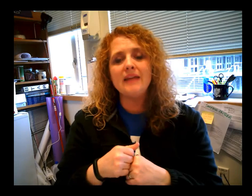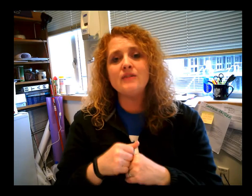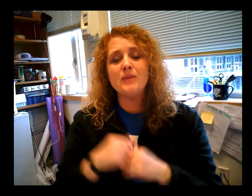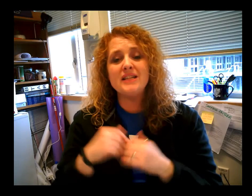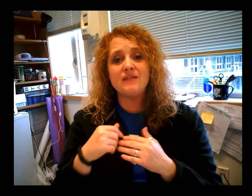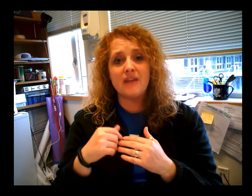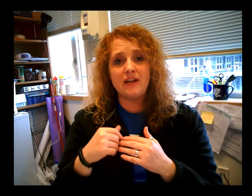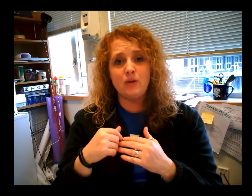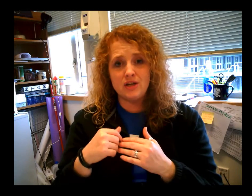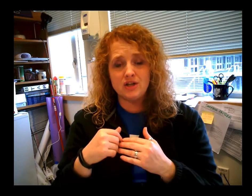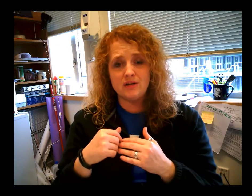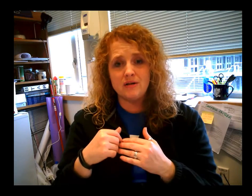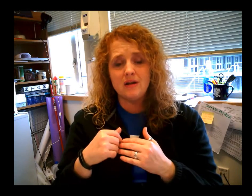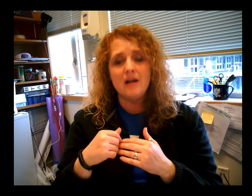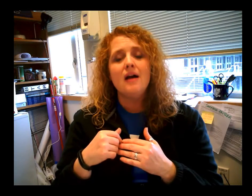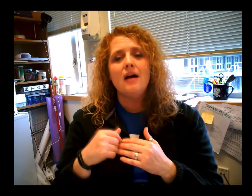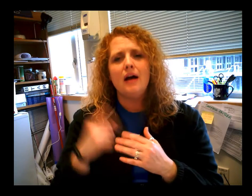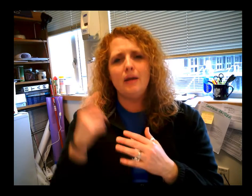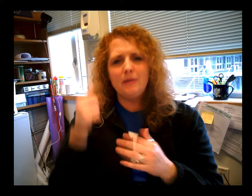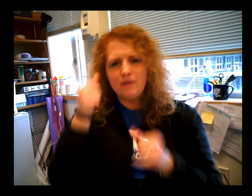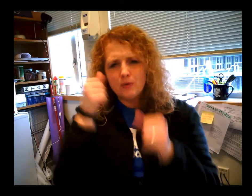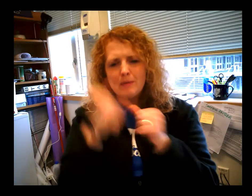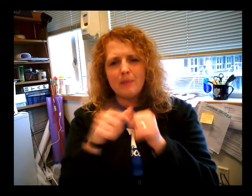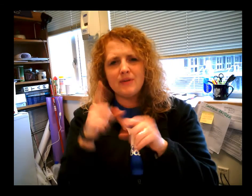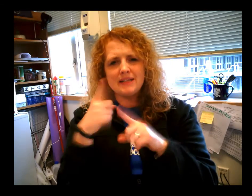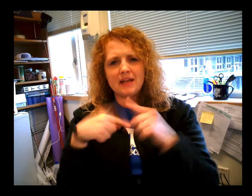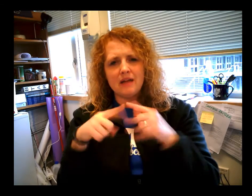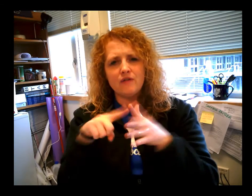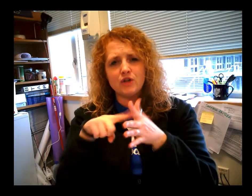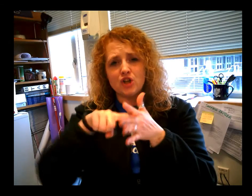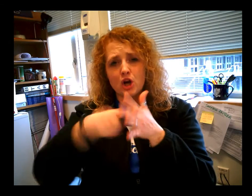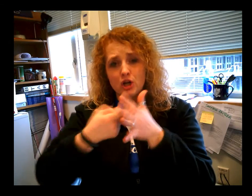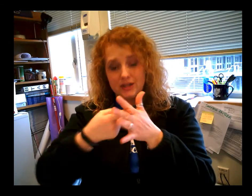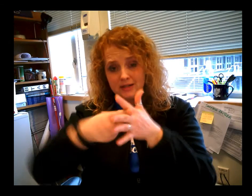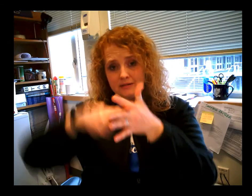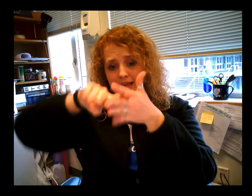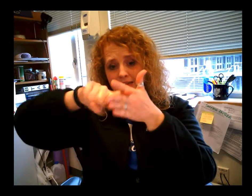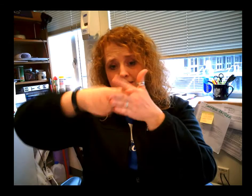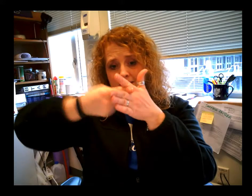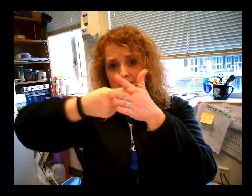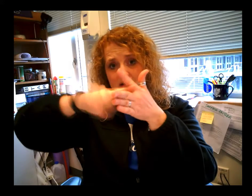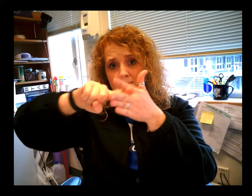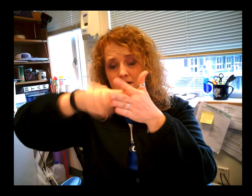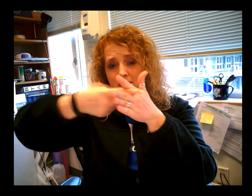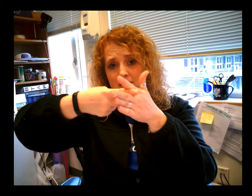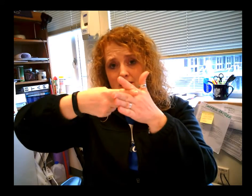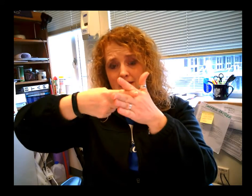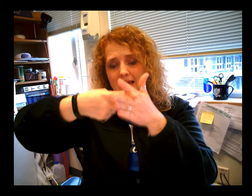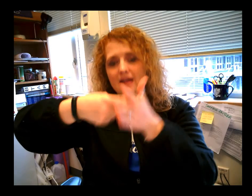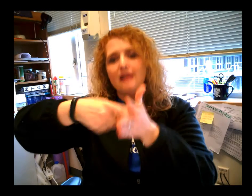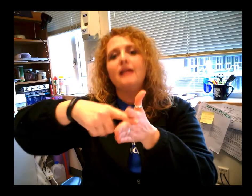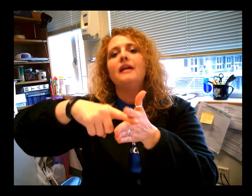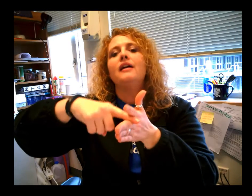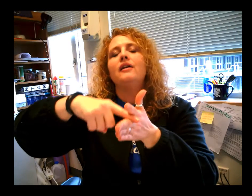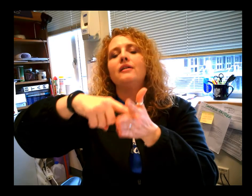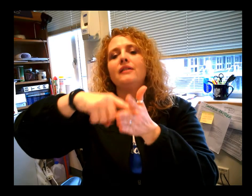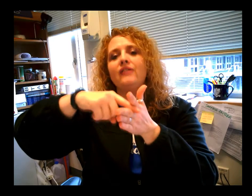Next one is evacuation. If you remember the sign for start, like this, start, the sign